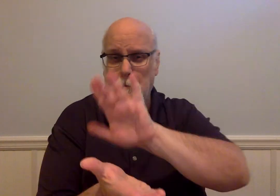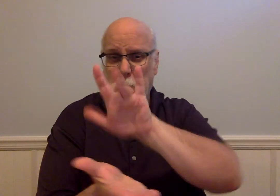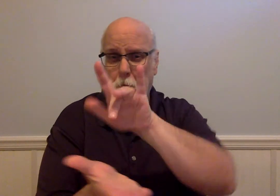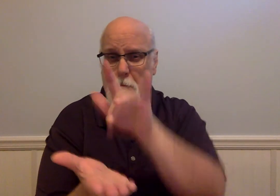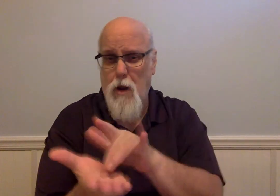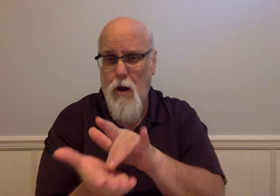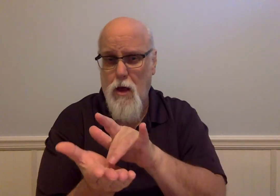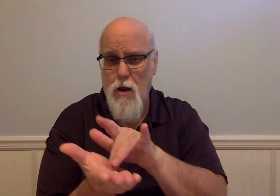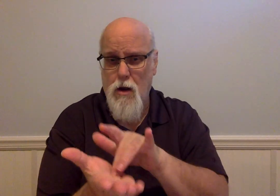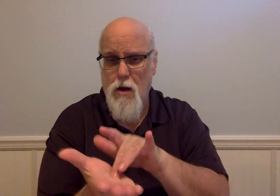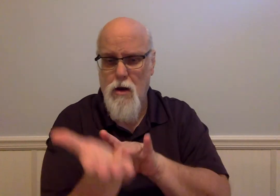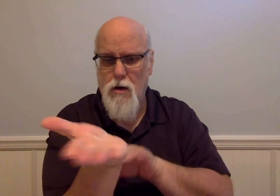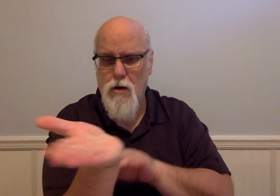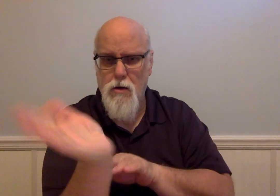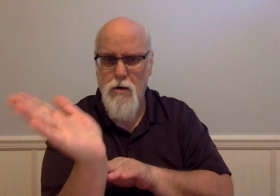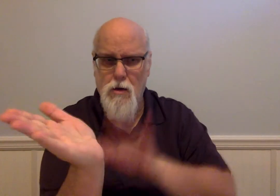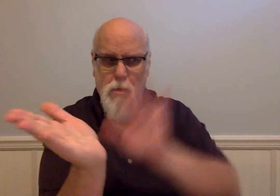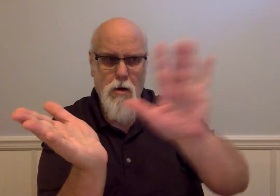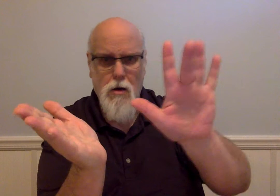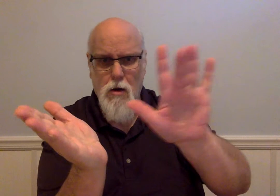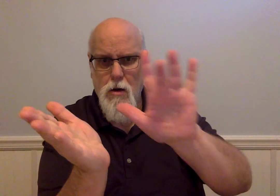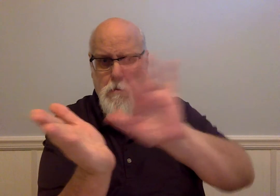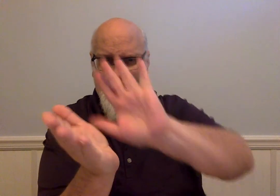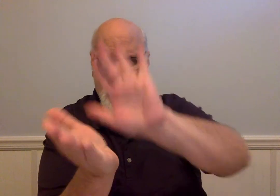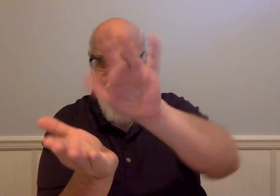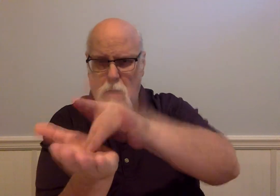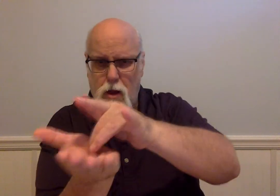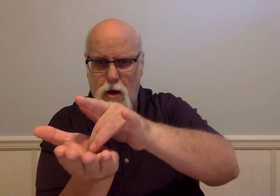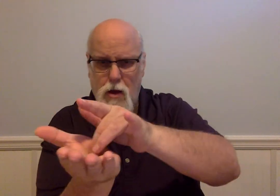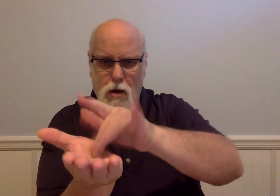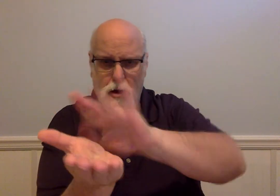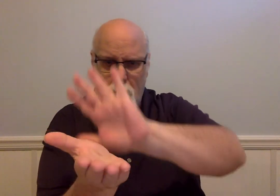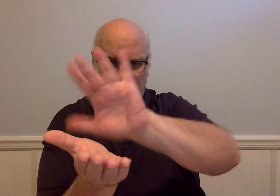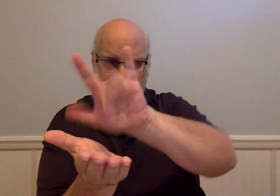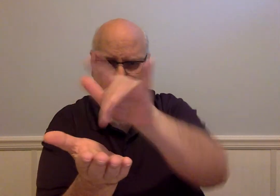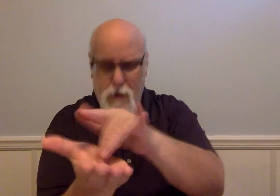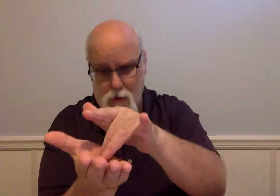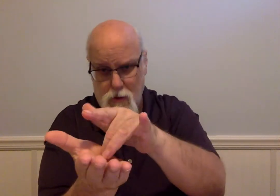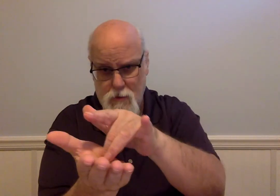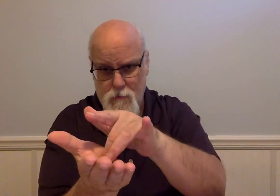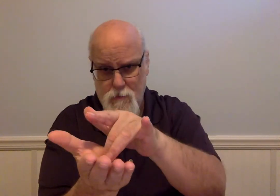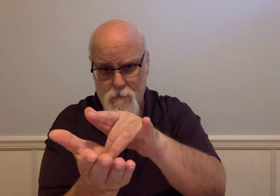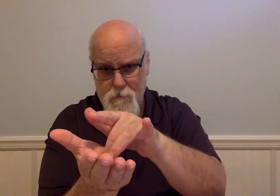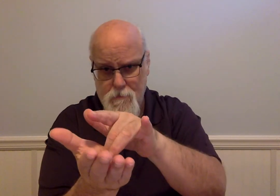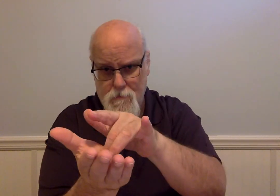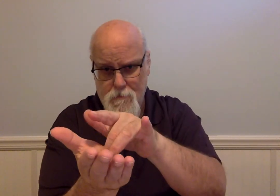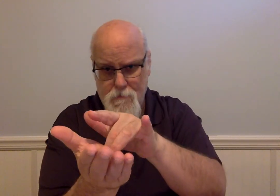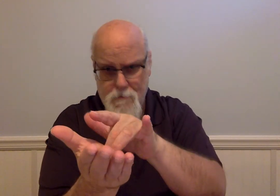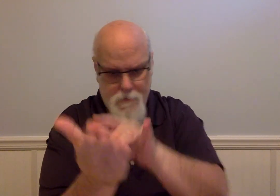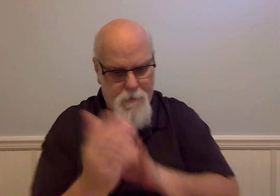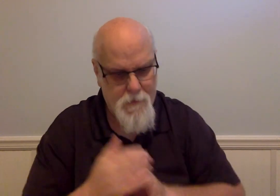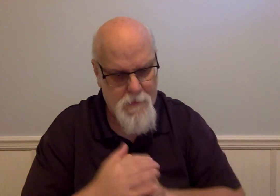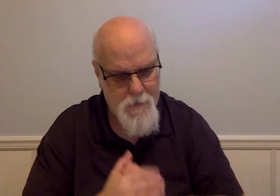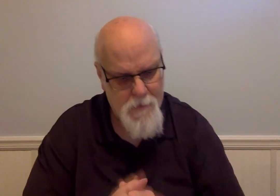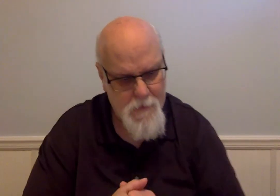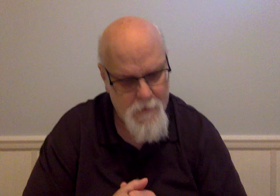Maybe you're right in the middle. So your hand's there, and you take that into the middle finger and circle around and touch it in the middle of your